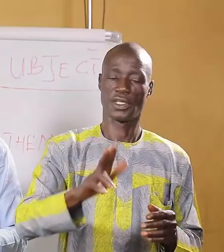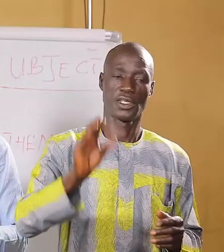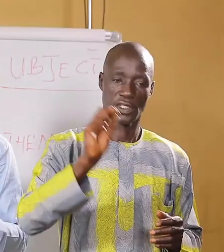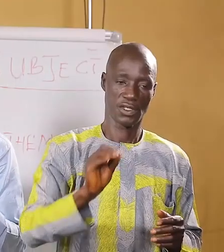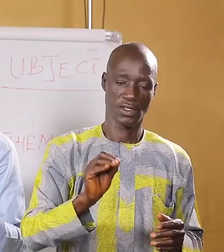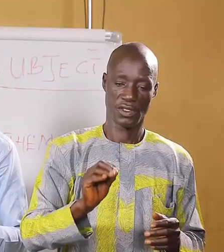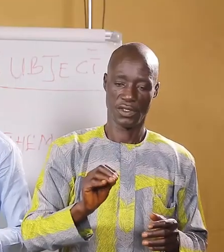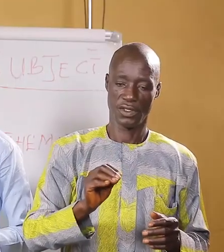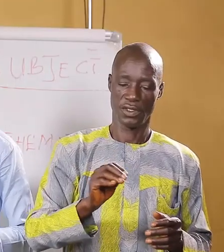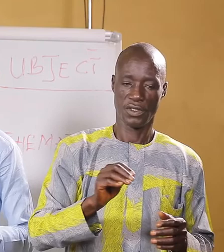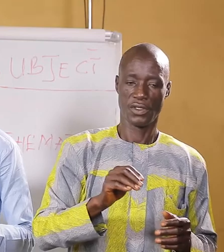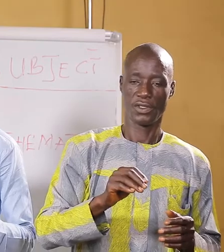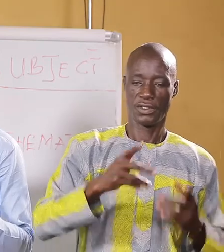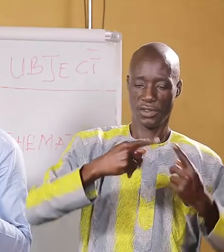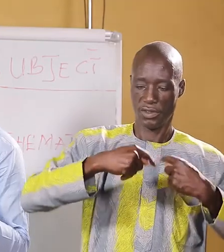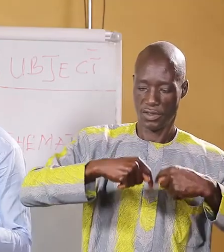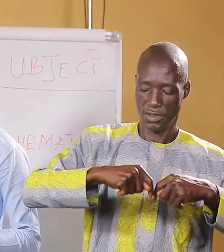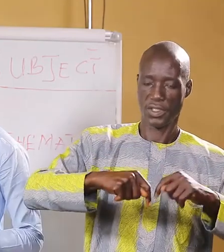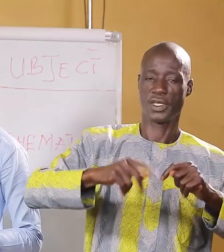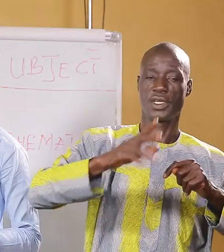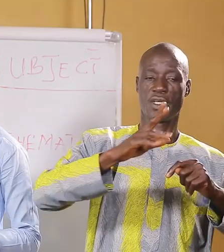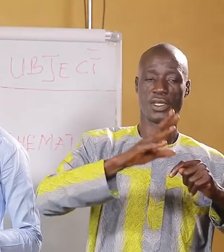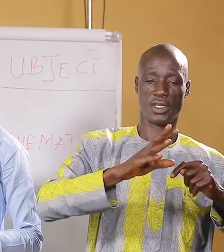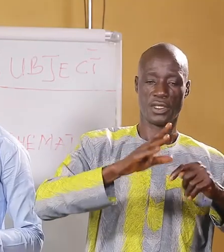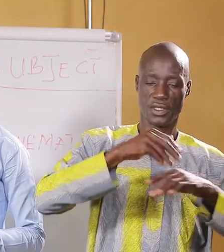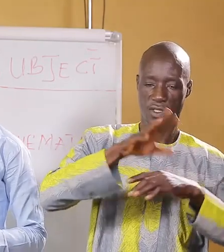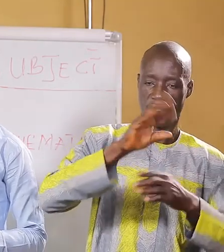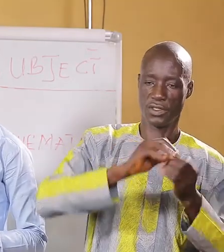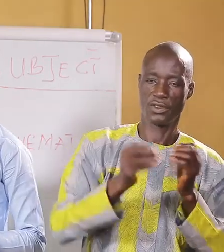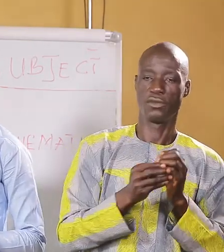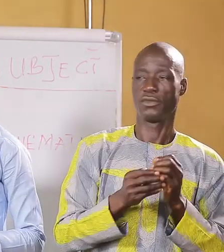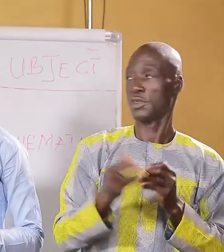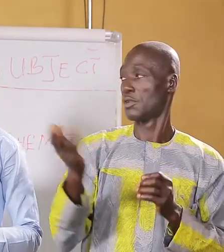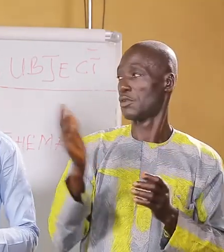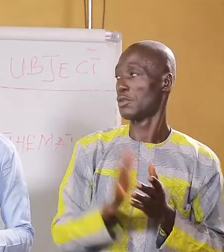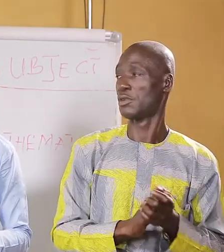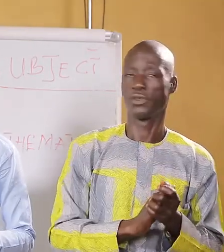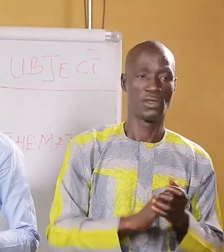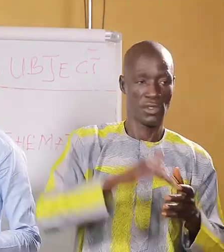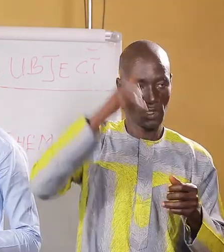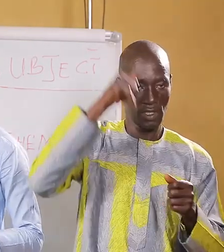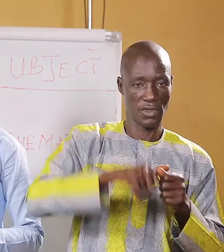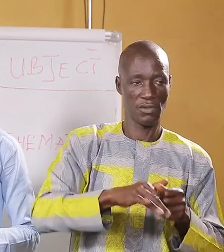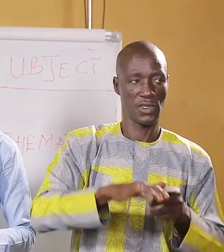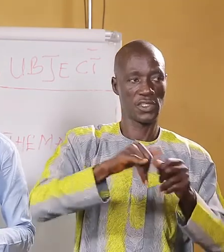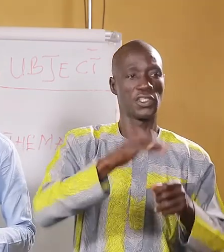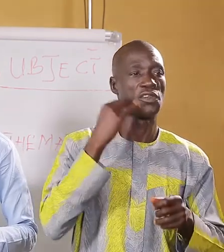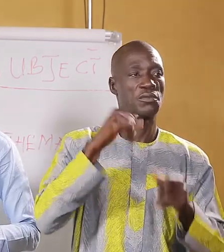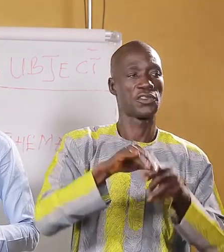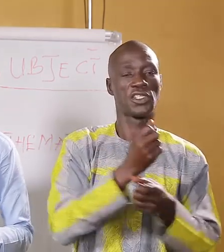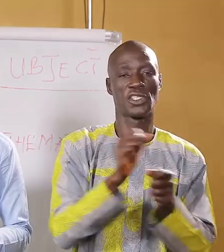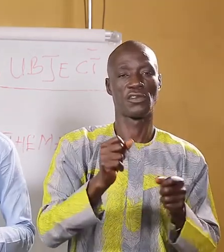080-3640-6330. For inquiry, for submission of assignment, you can contact me on this number. Remember to stay home, stay